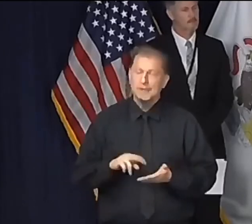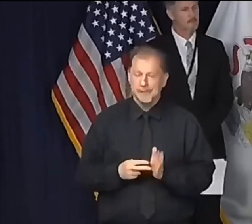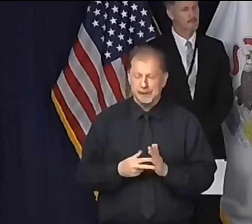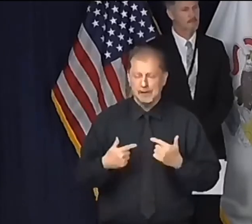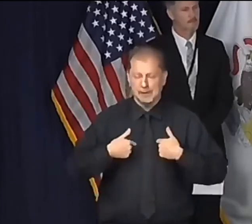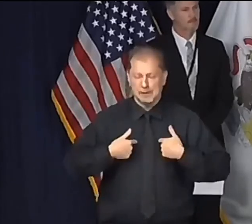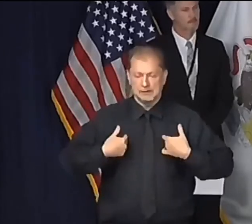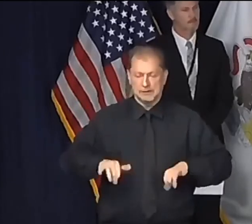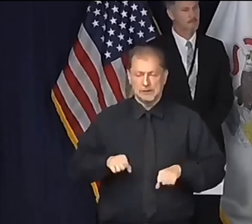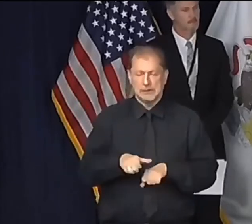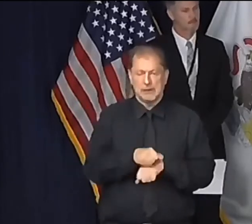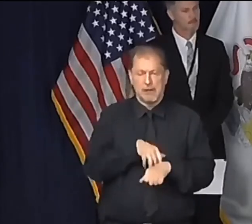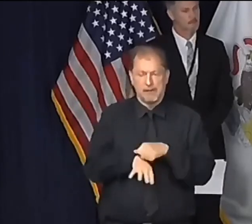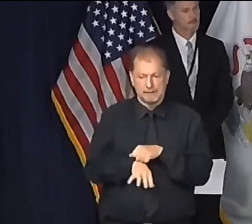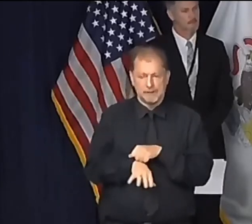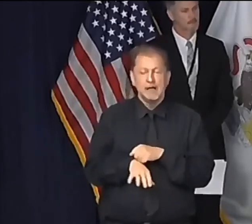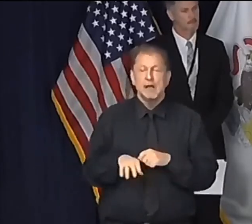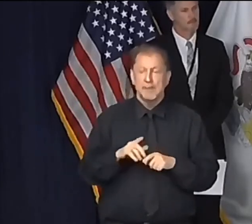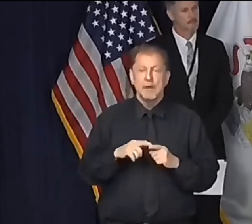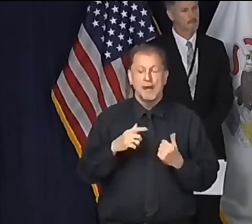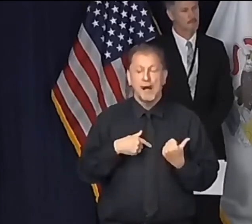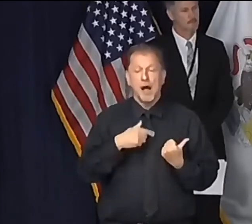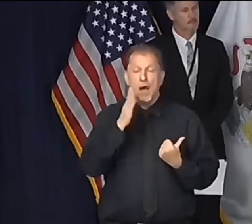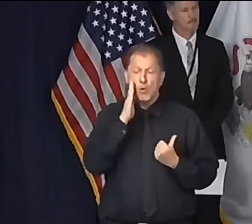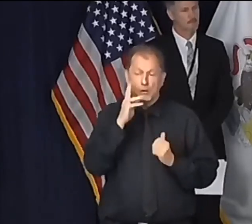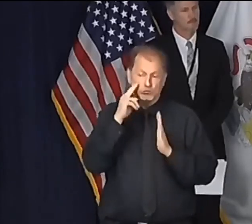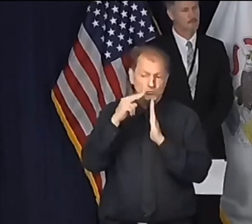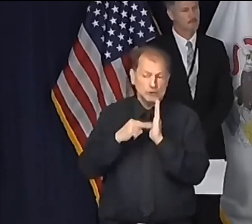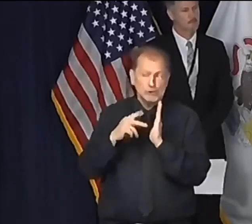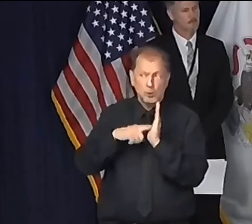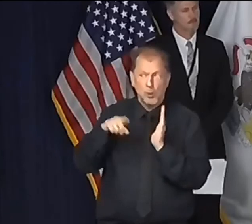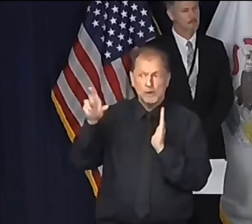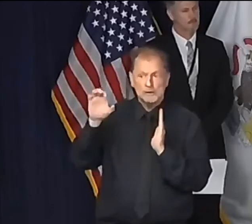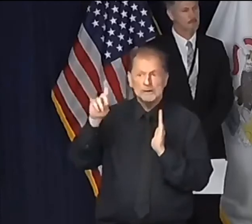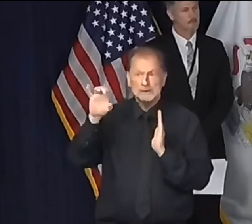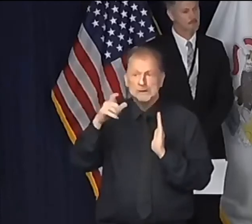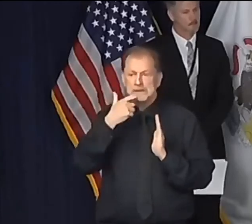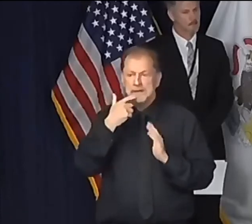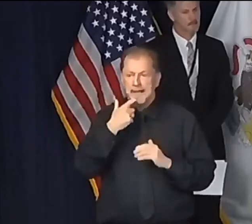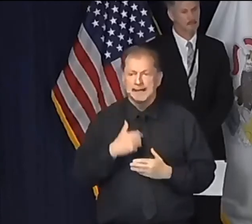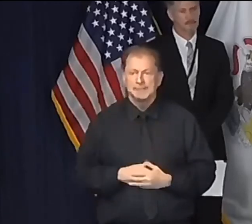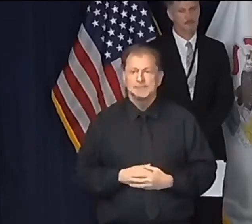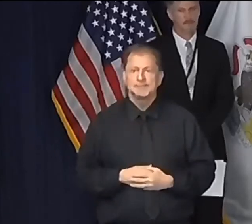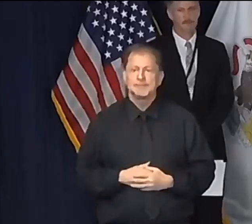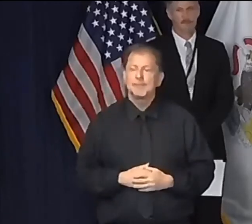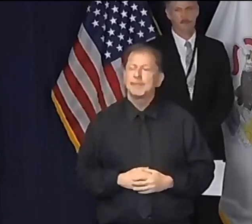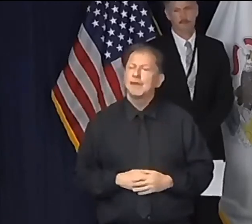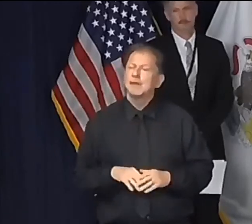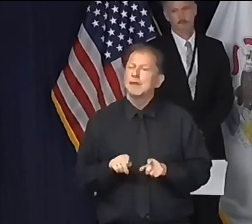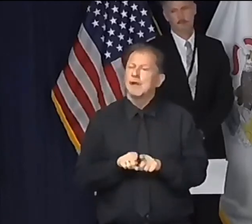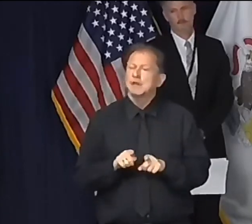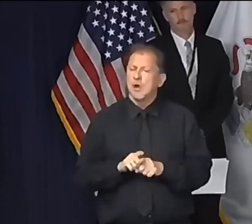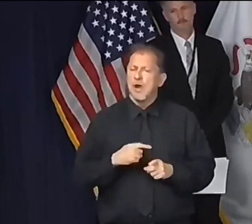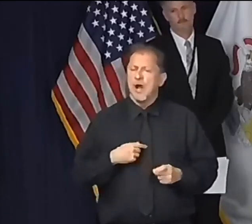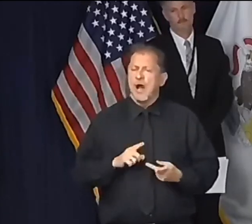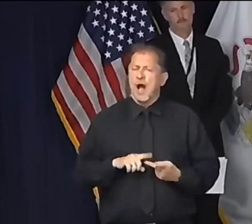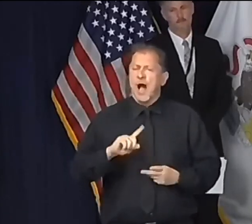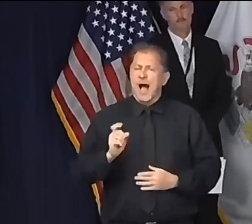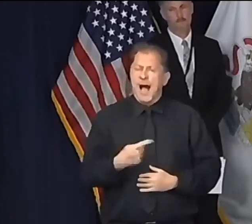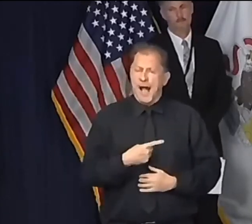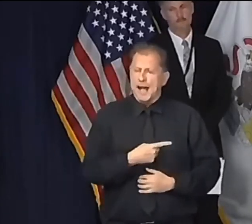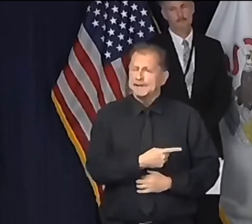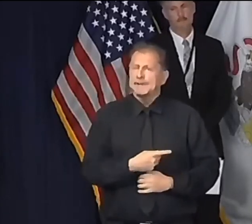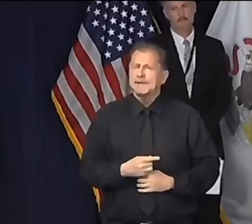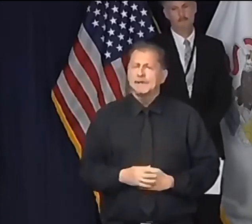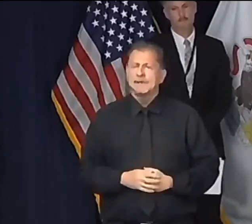be necessary, but I will look into the actual guidance and see if there's more to add. Thank you. Could you also a little more